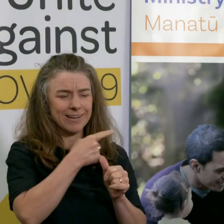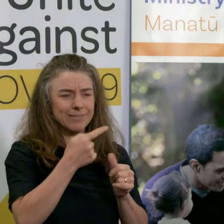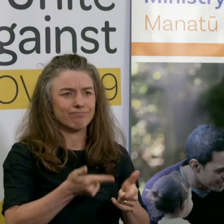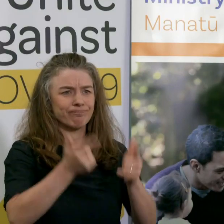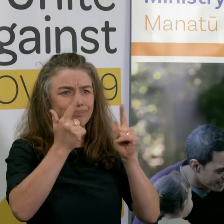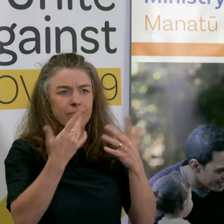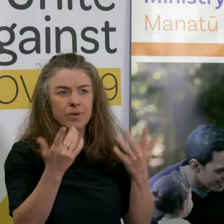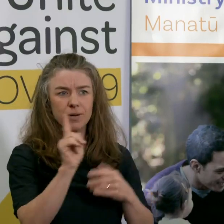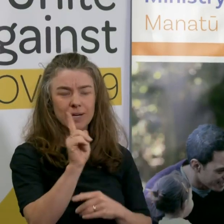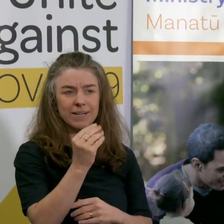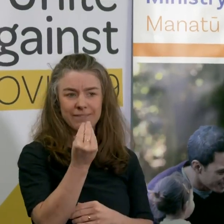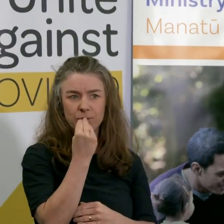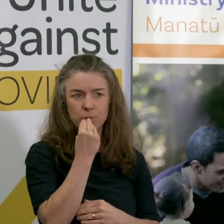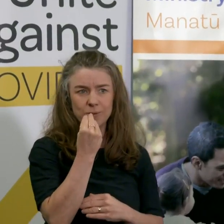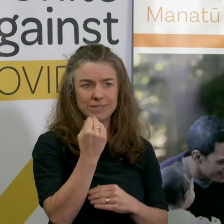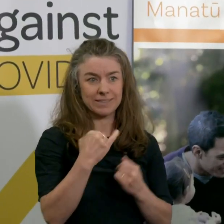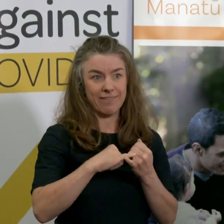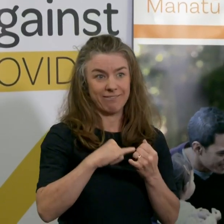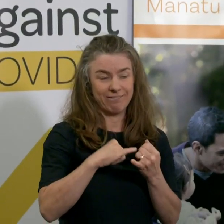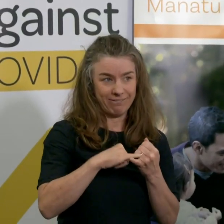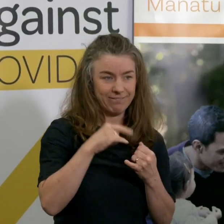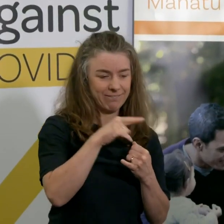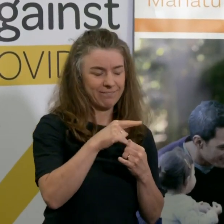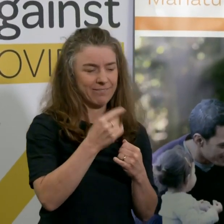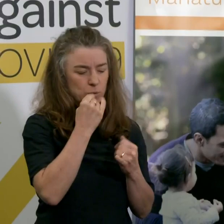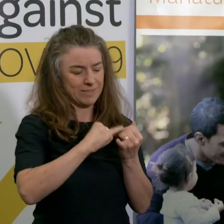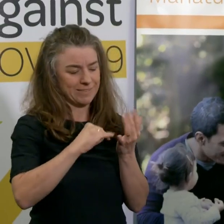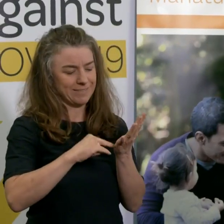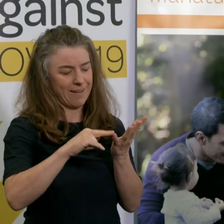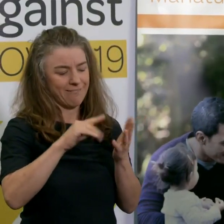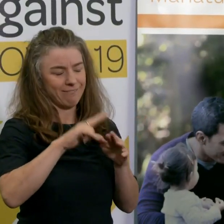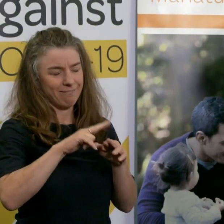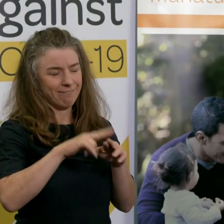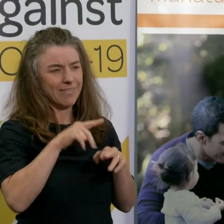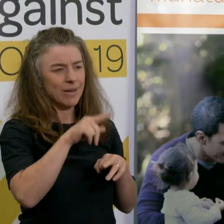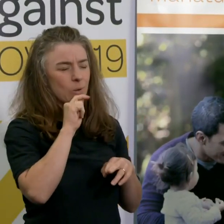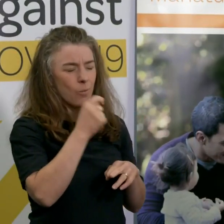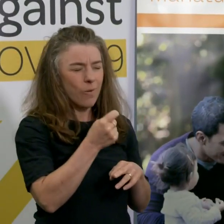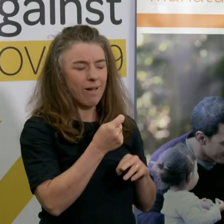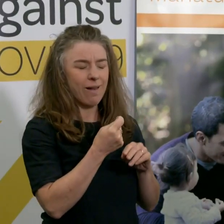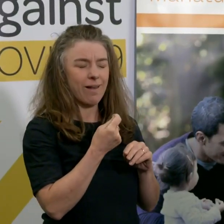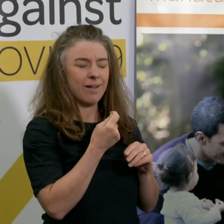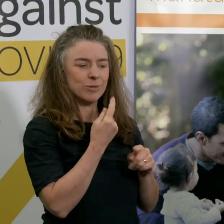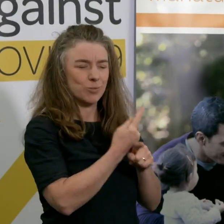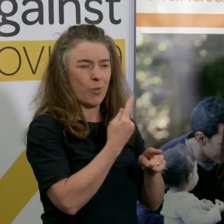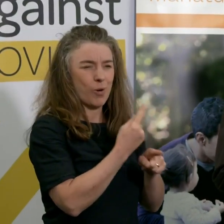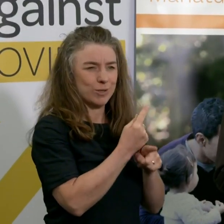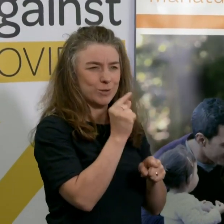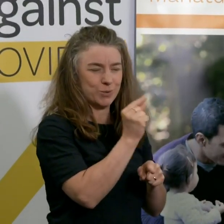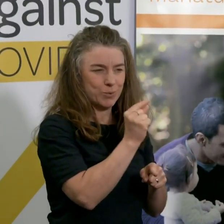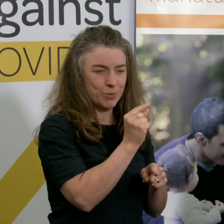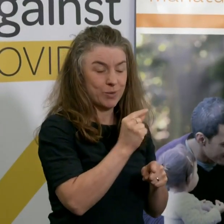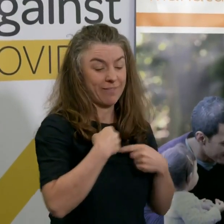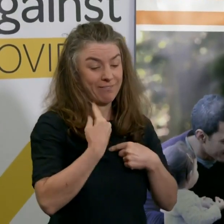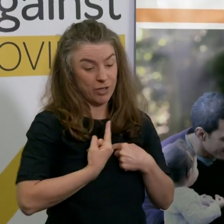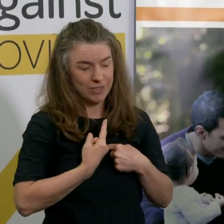and he's going to make some comments after I've finished, and they will help, I'm sure, round out the briefing for the day, and he